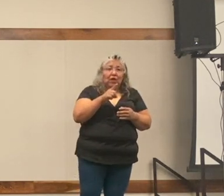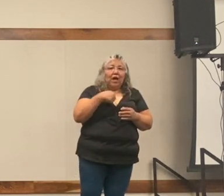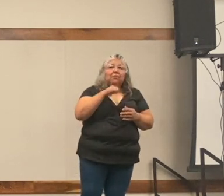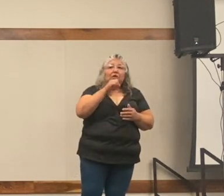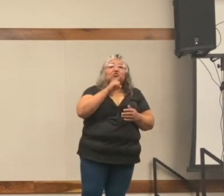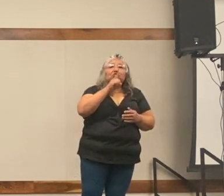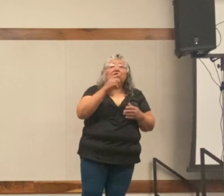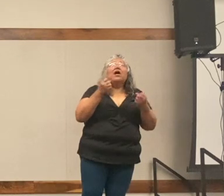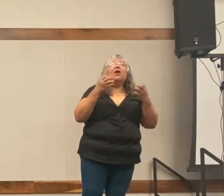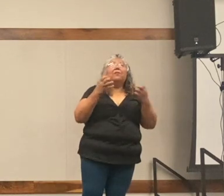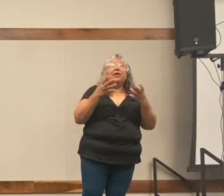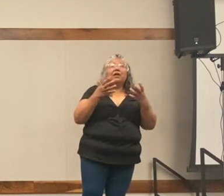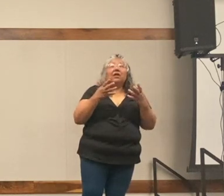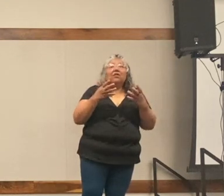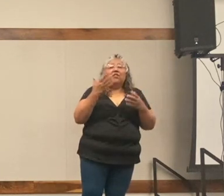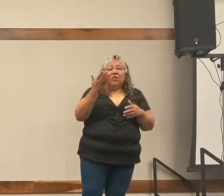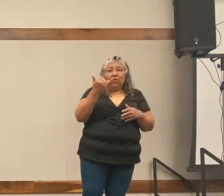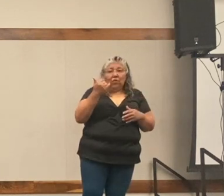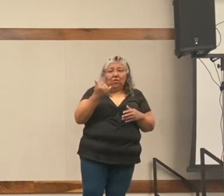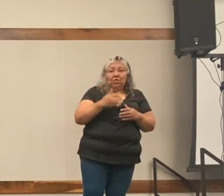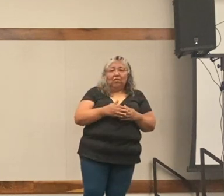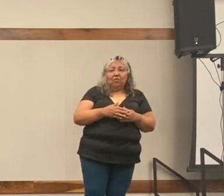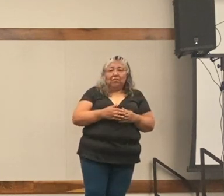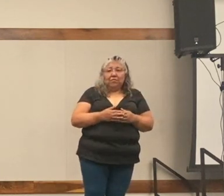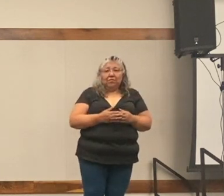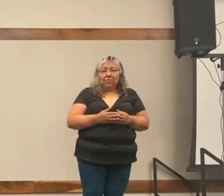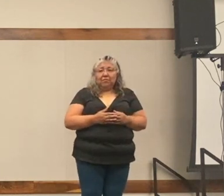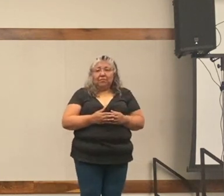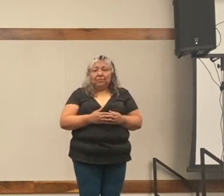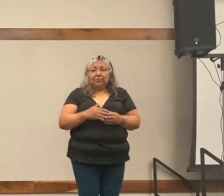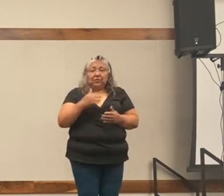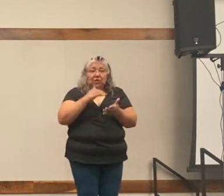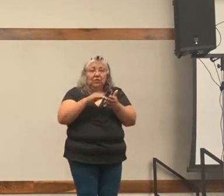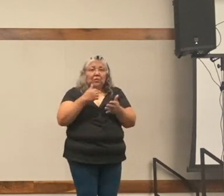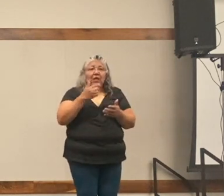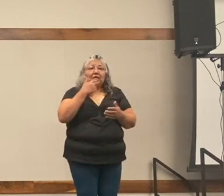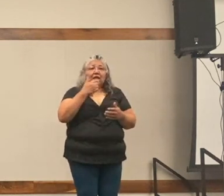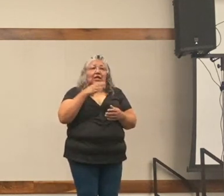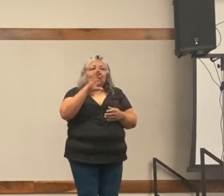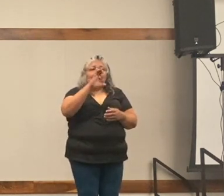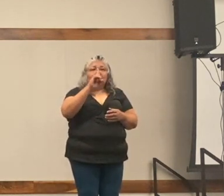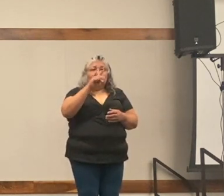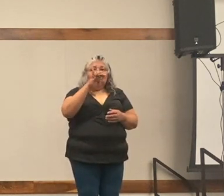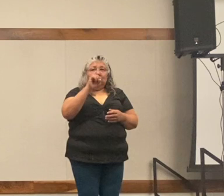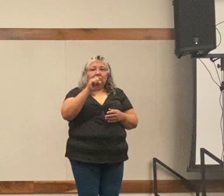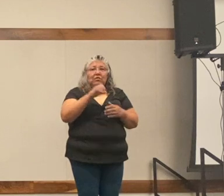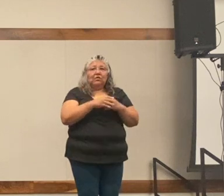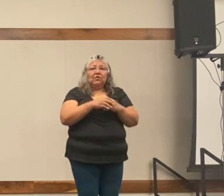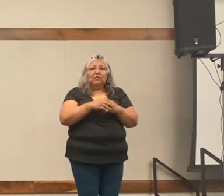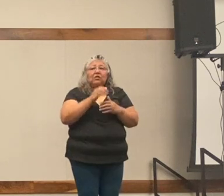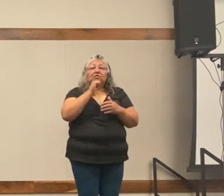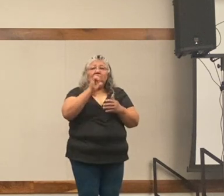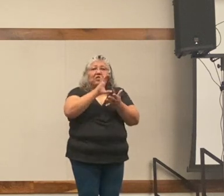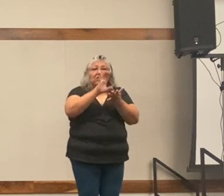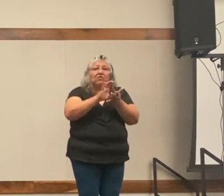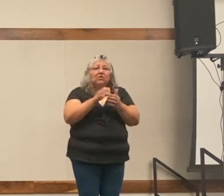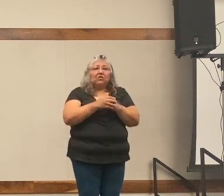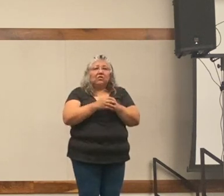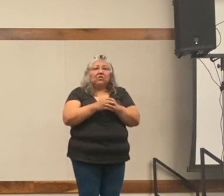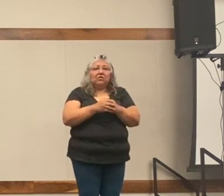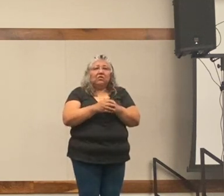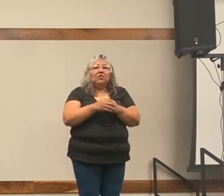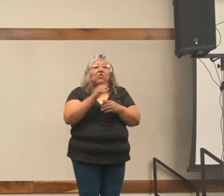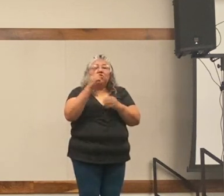I'm not sure how many there were. They said sentries, not century, right? So there's more than